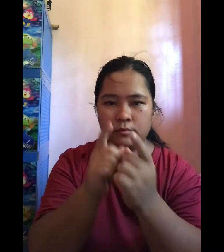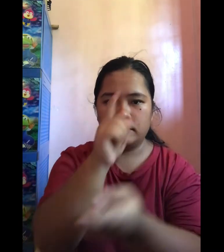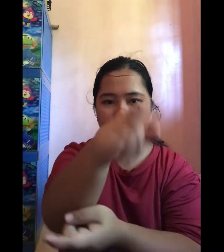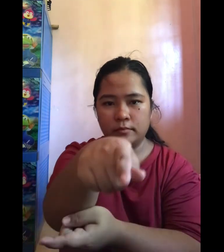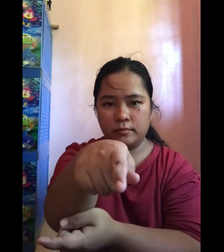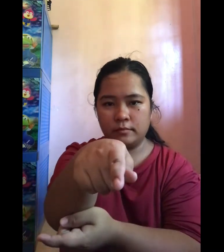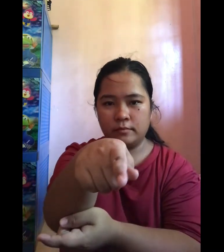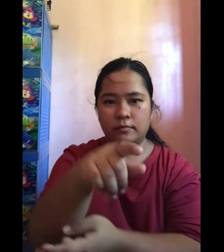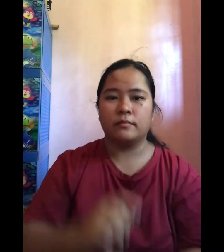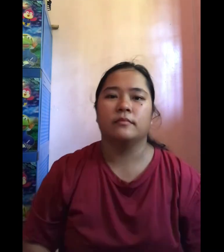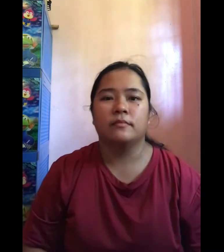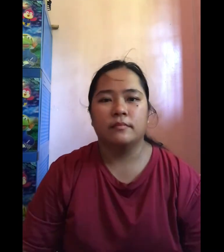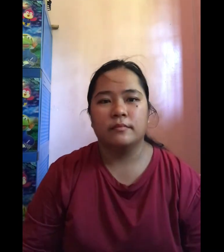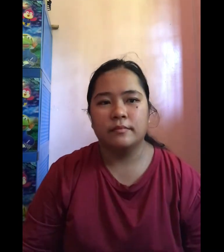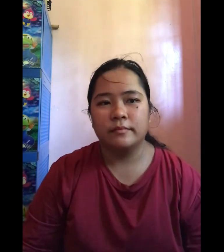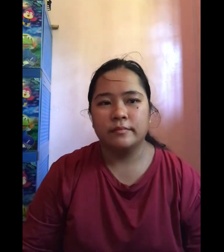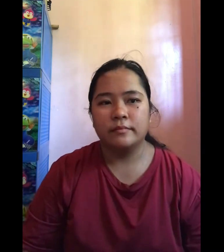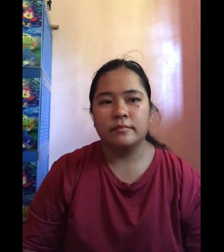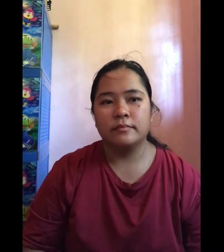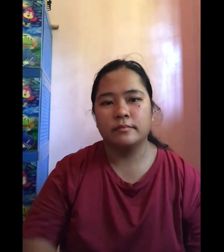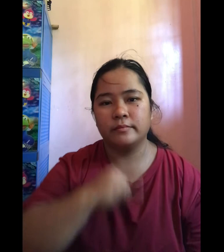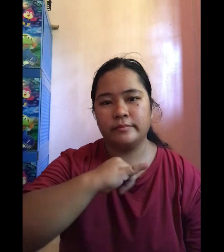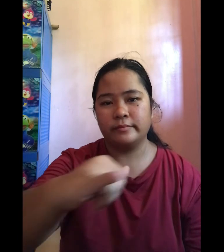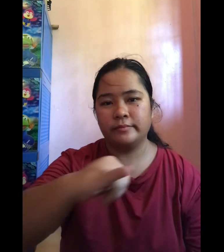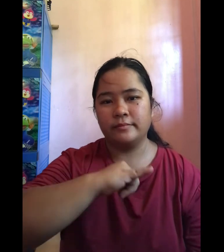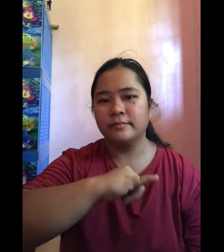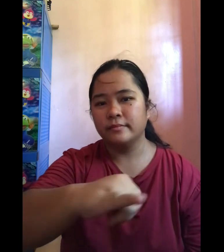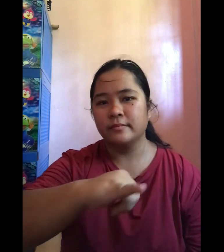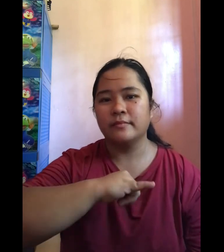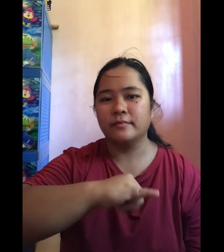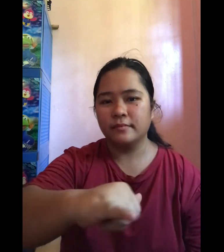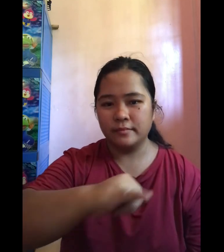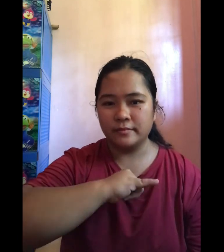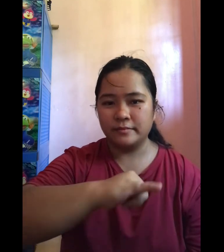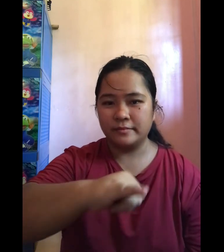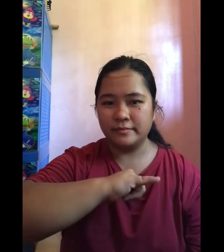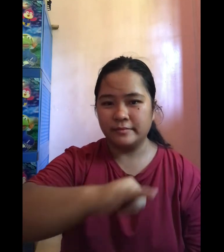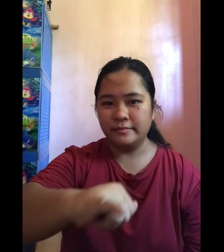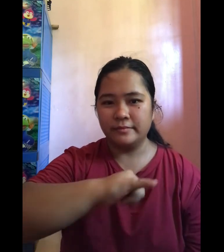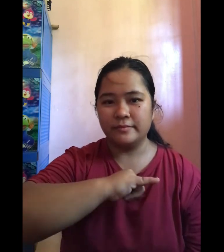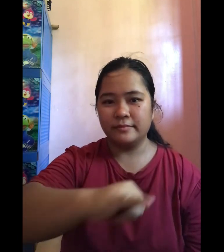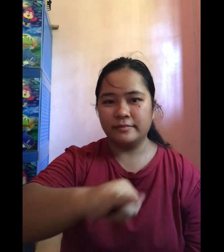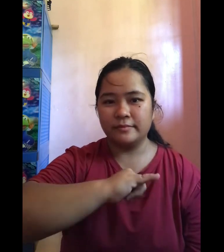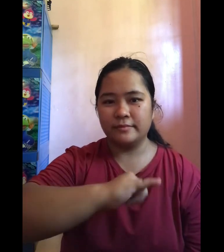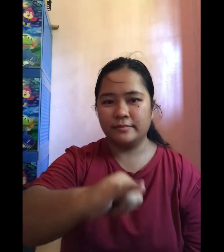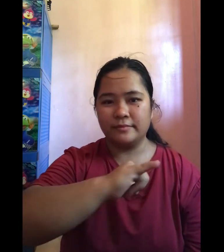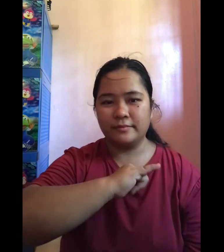or you can do a sign that means like this. That means me too, same here, or I agree.